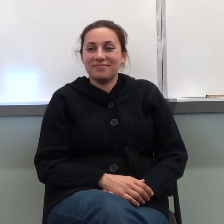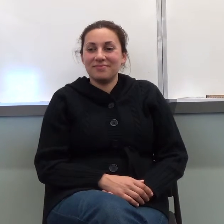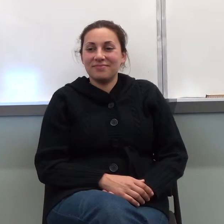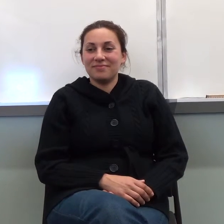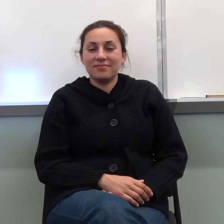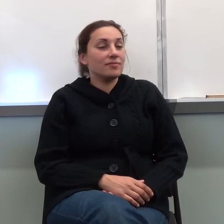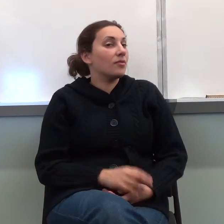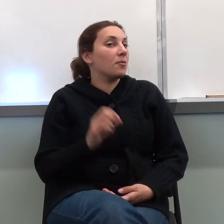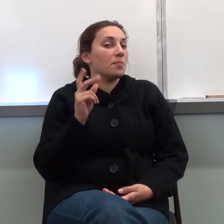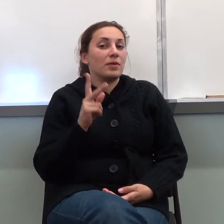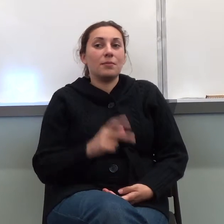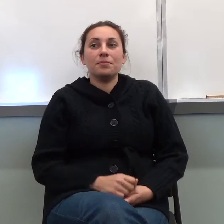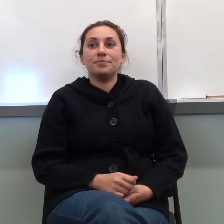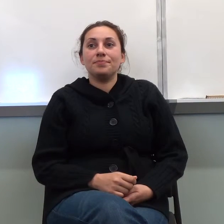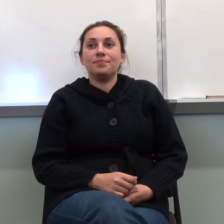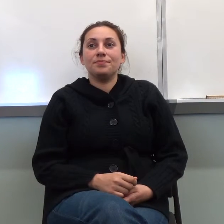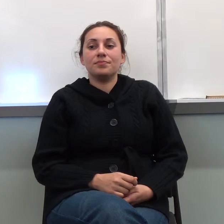Okay. Any particular one you're looking at?